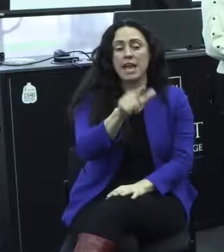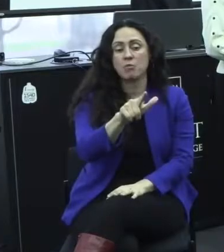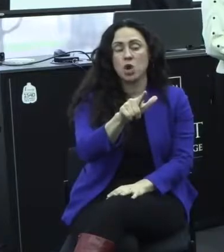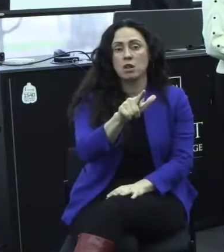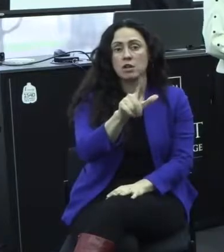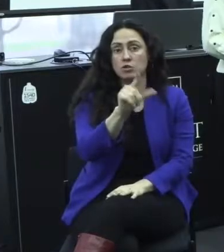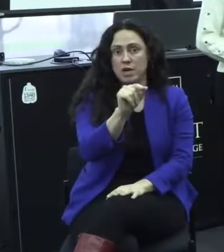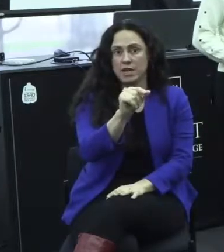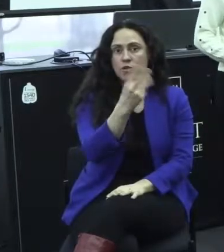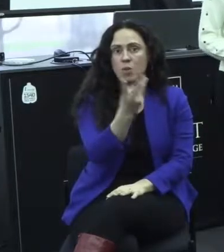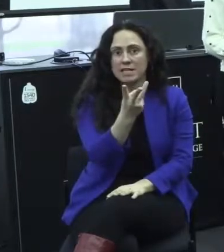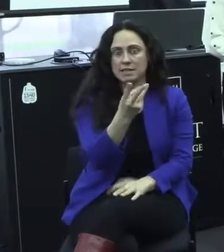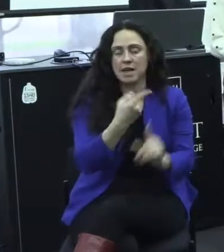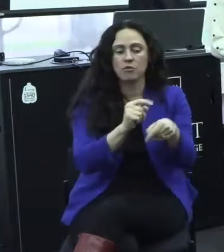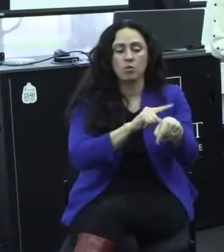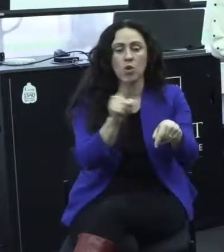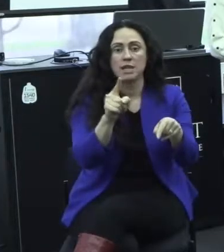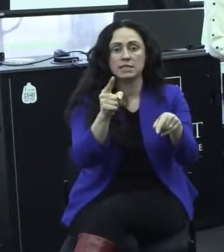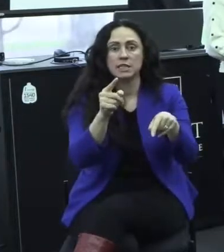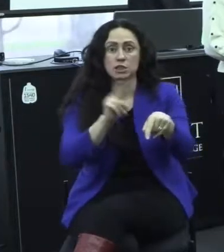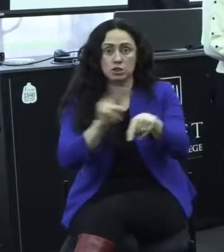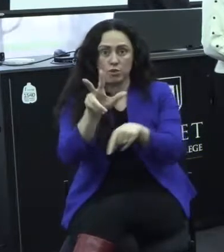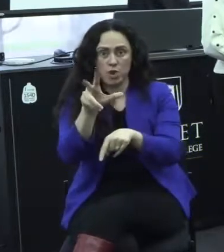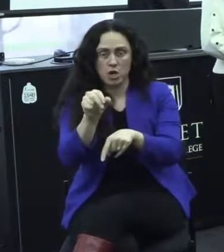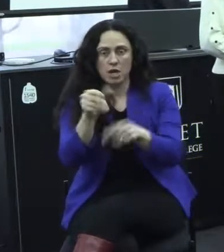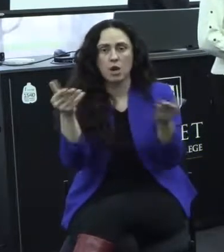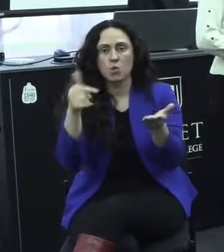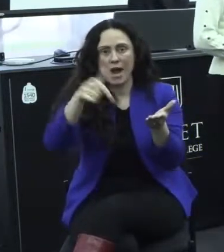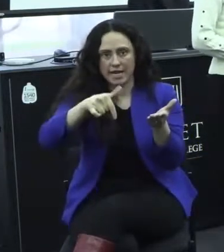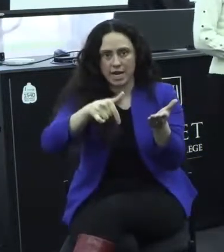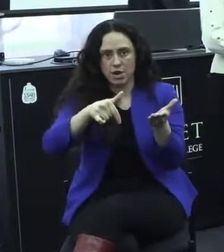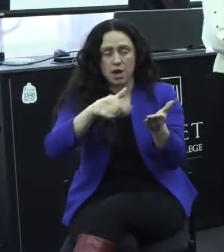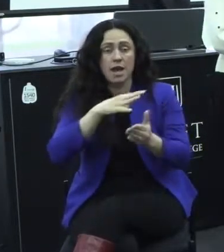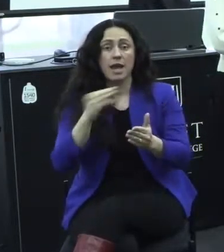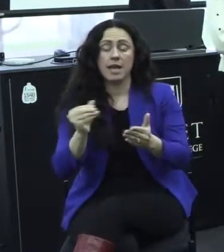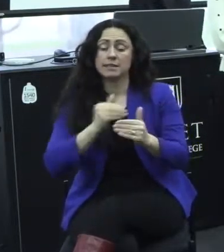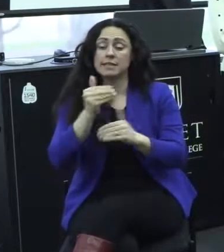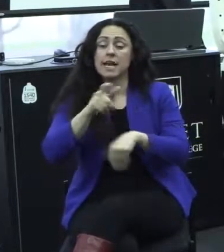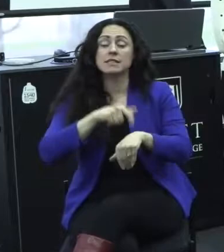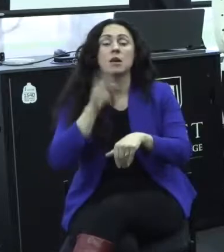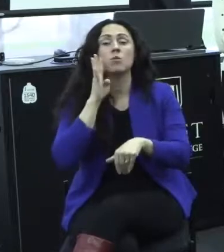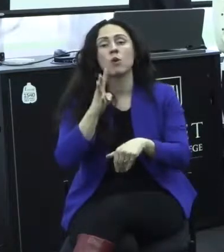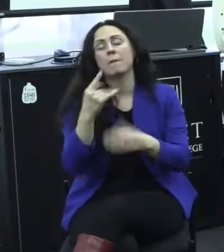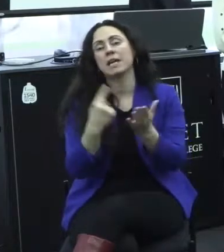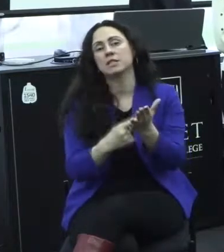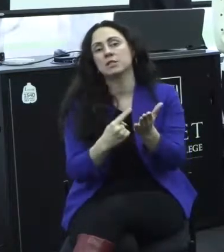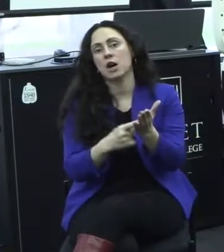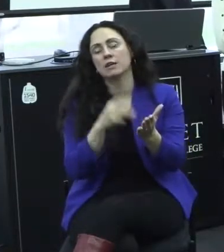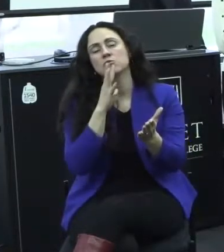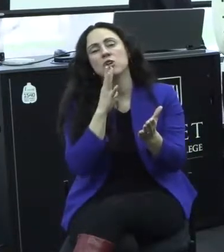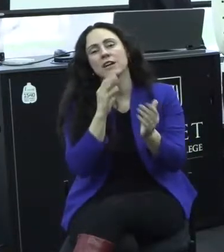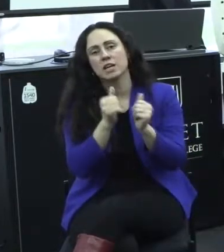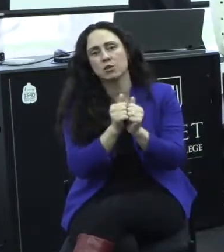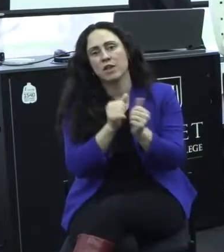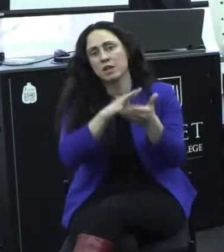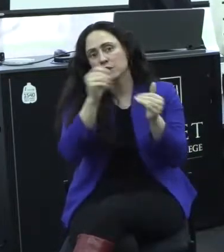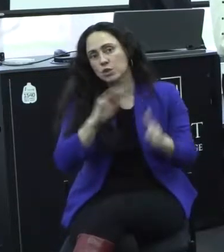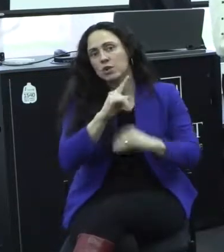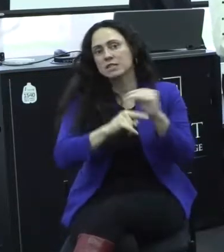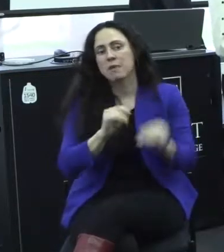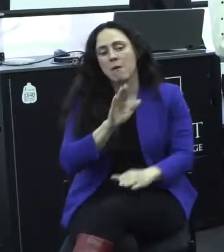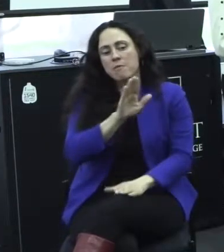20th from 1 o'clock to 2:30 right here. And next time we'll be talking to students about